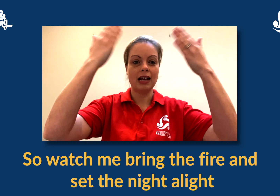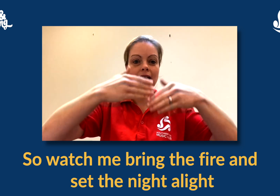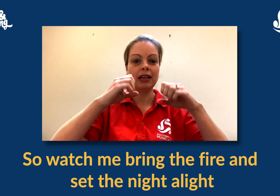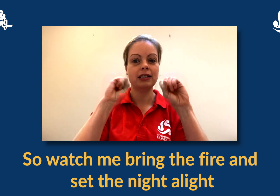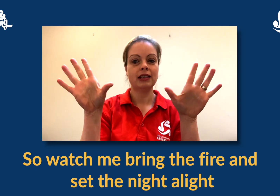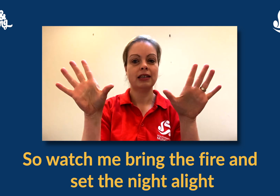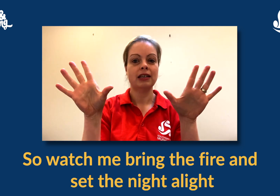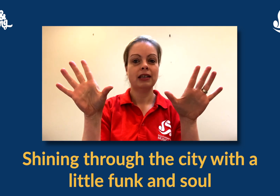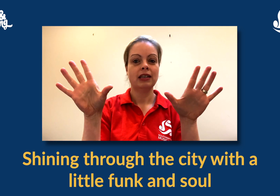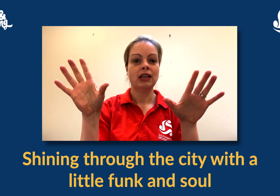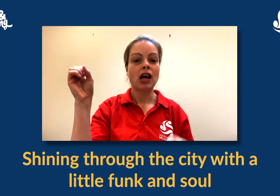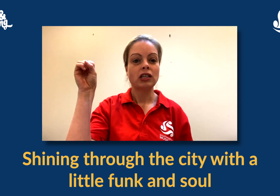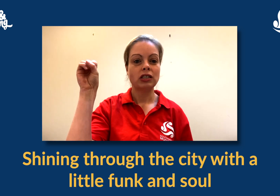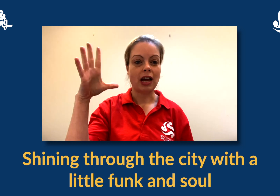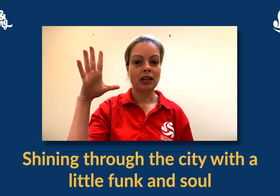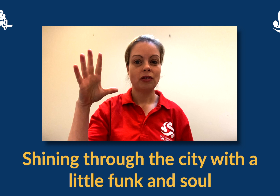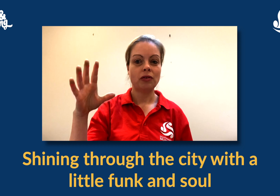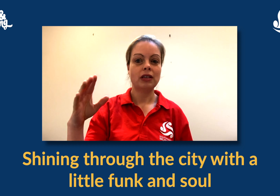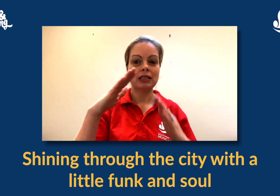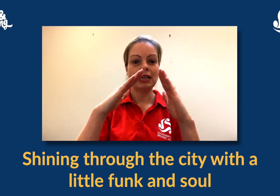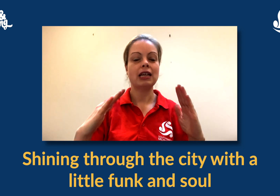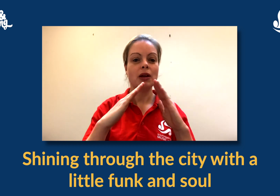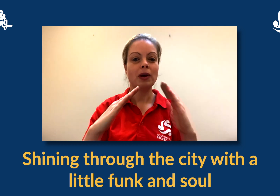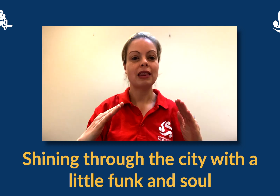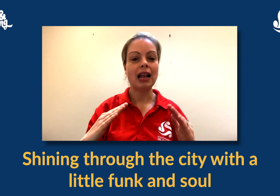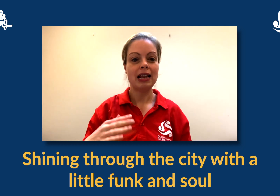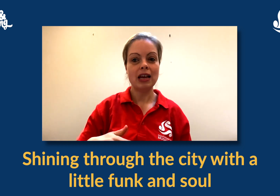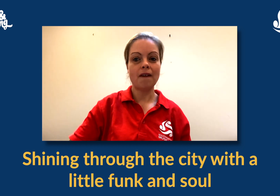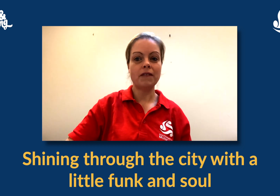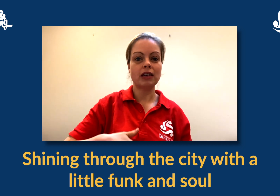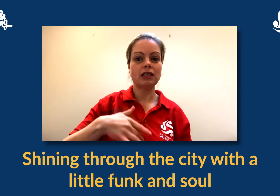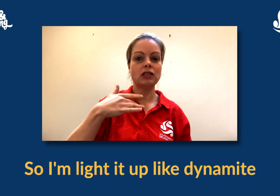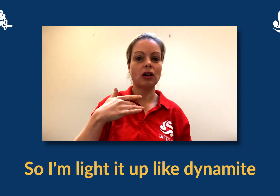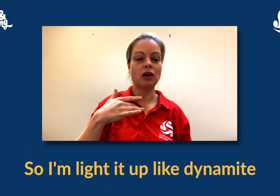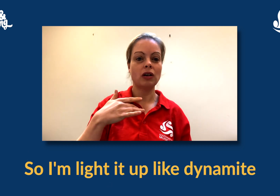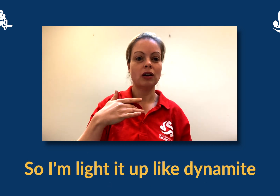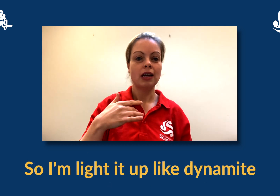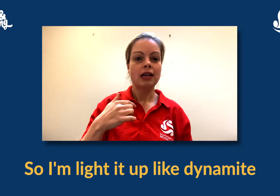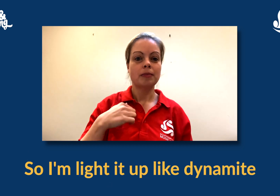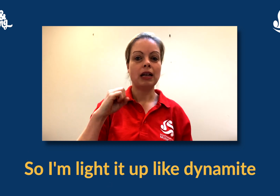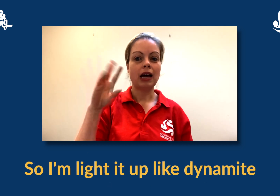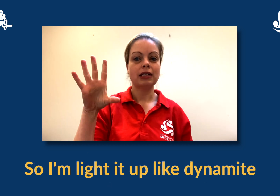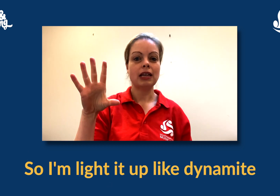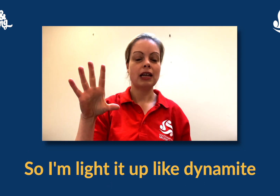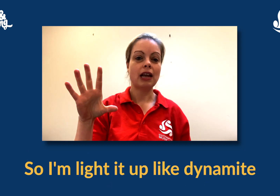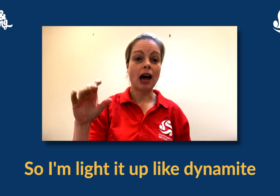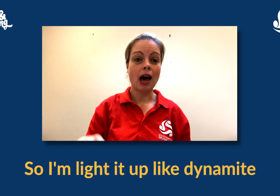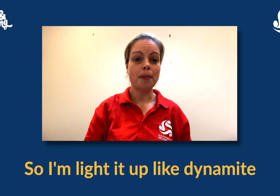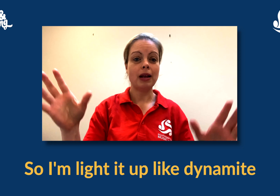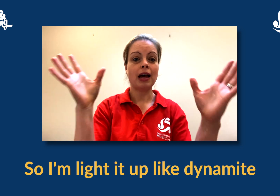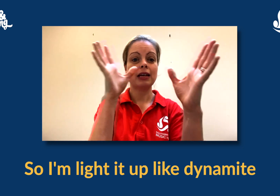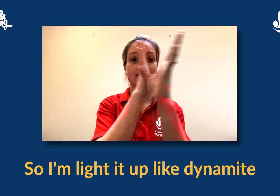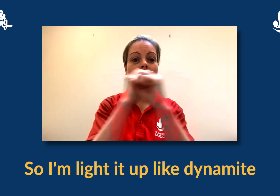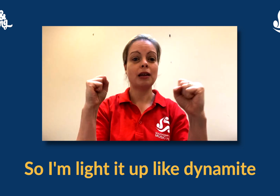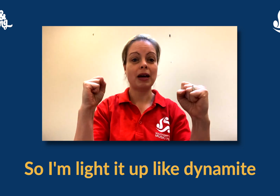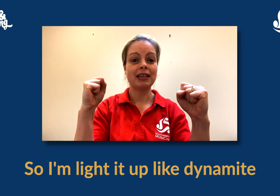night light. Hey, shining through the city with a little funky soul. So I'ma light it up